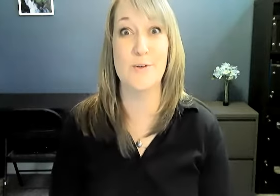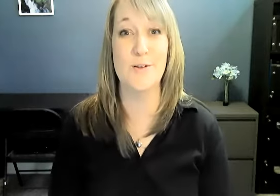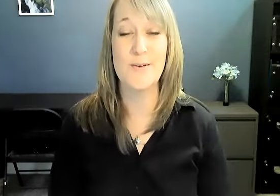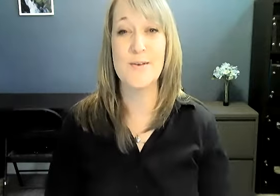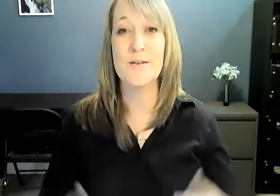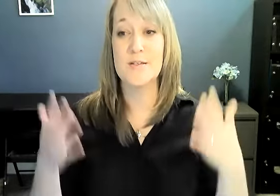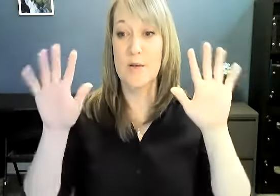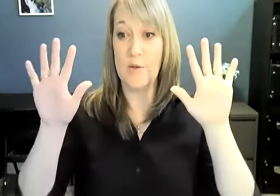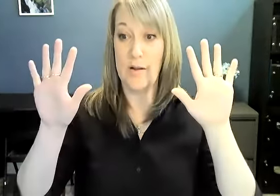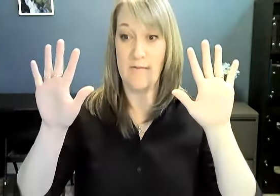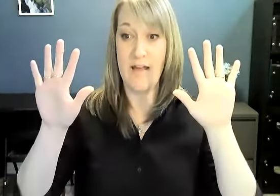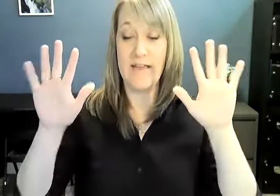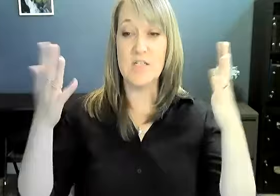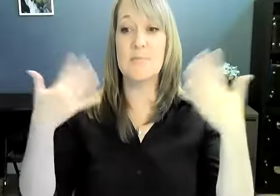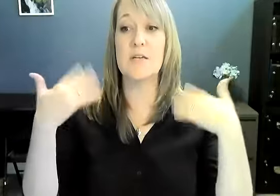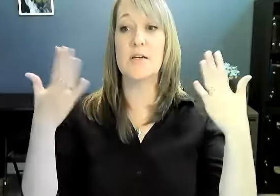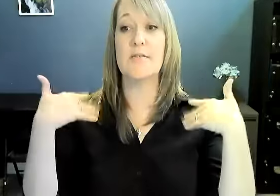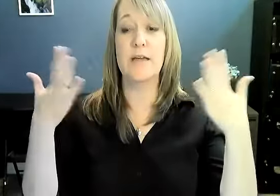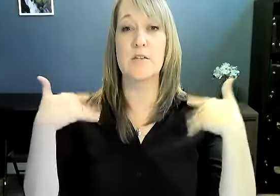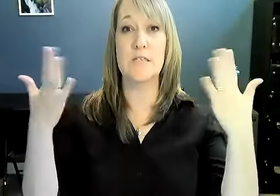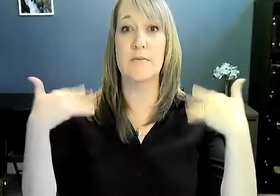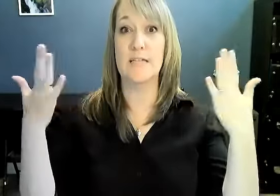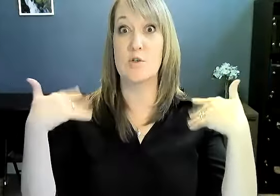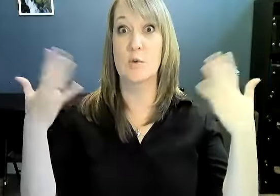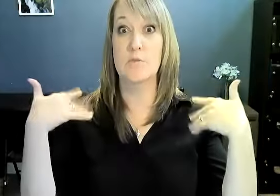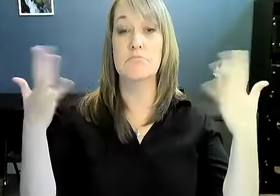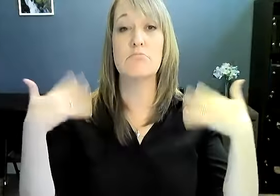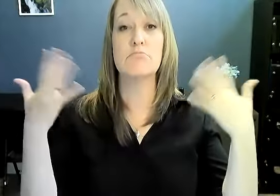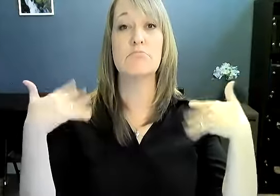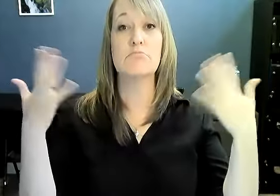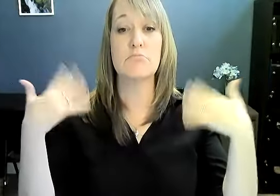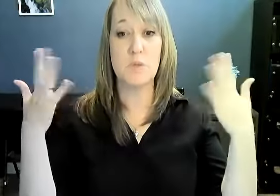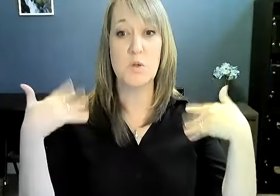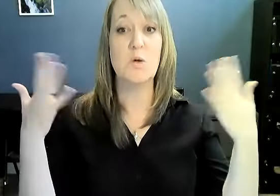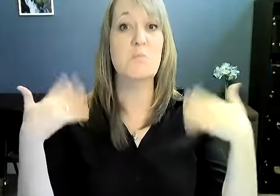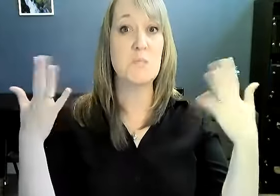cool. So you want 5 hand shapes and you're going to fan yourself. That's cool. Cool. It's